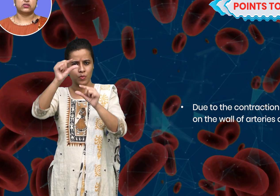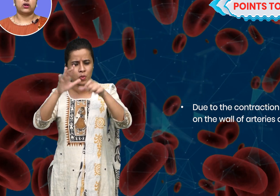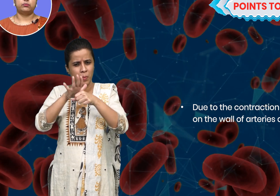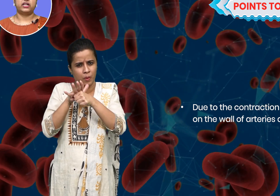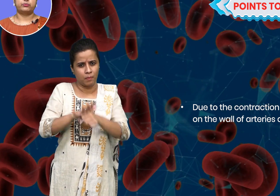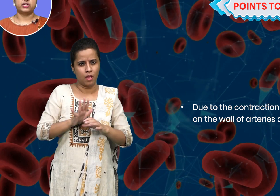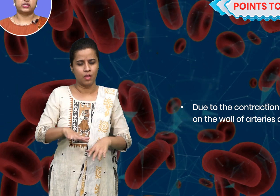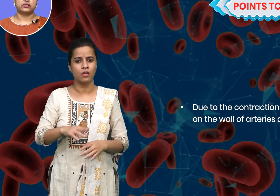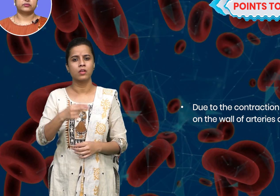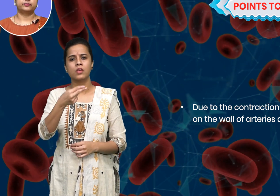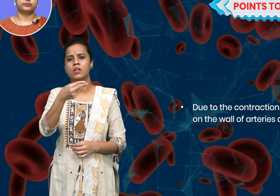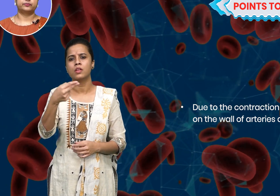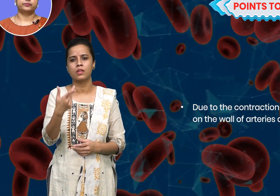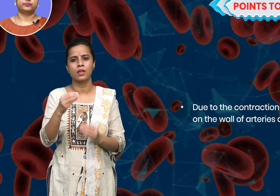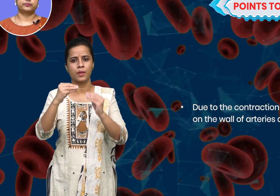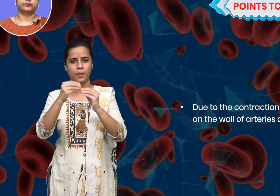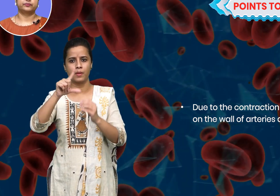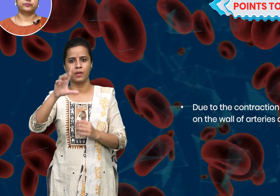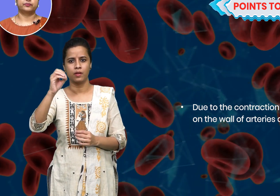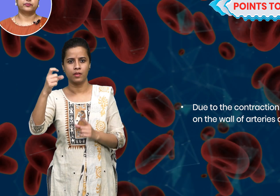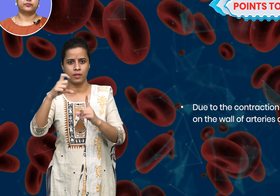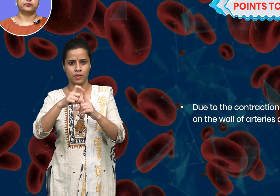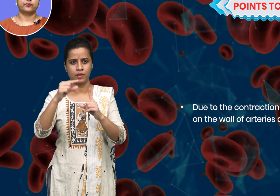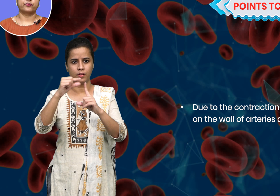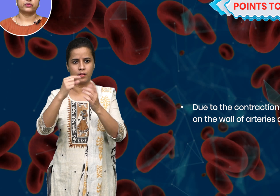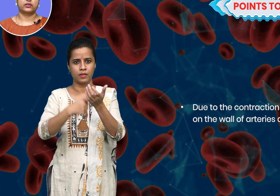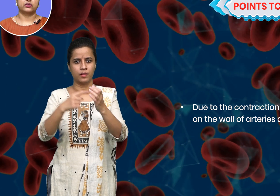and it is called blood pressure.